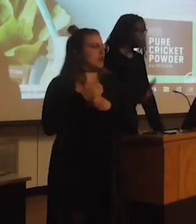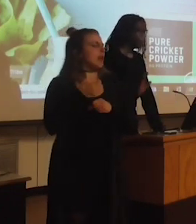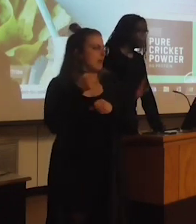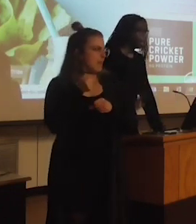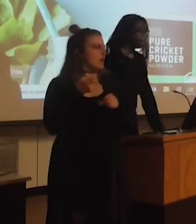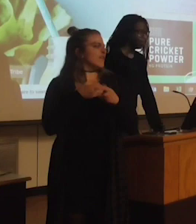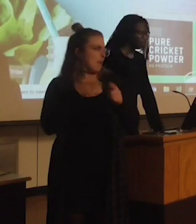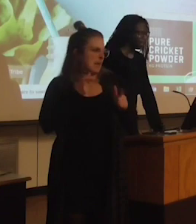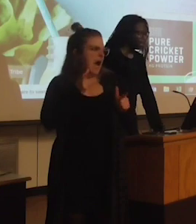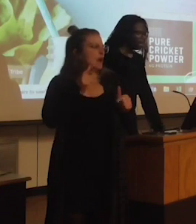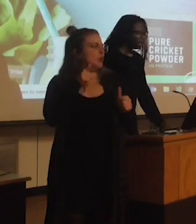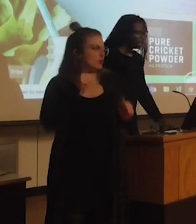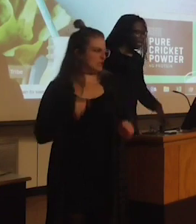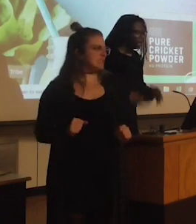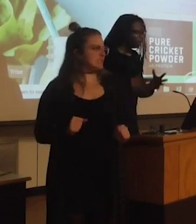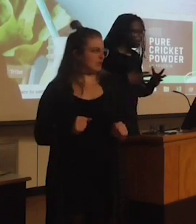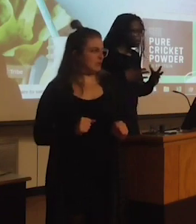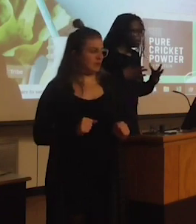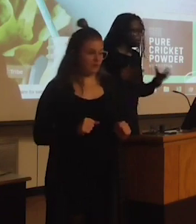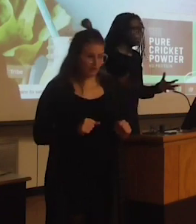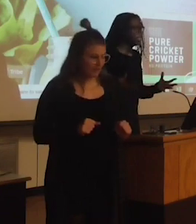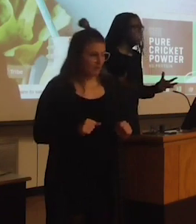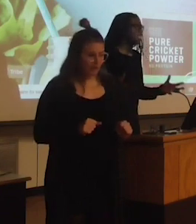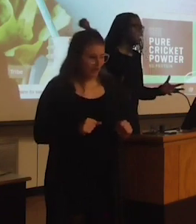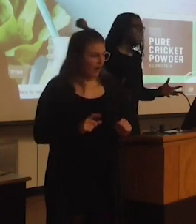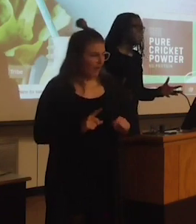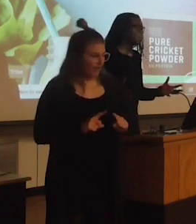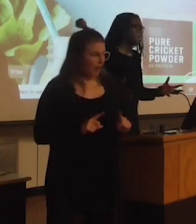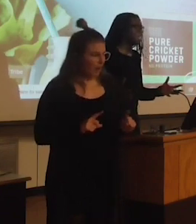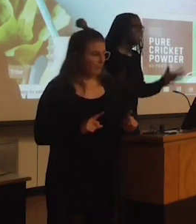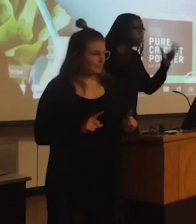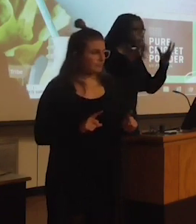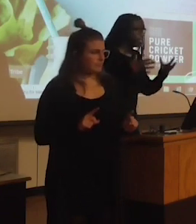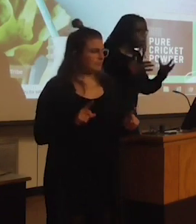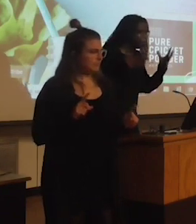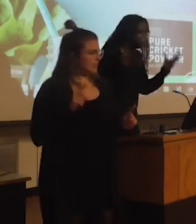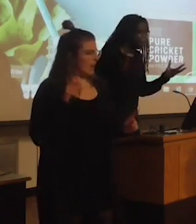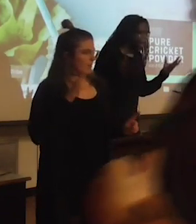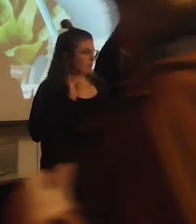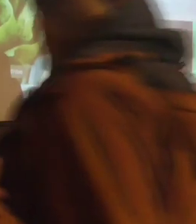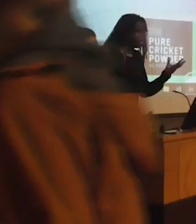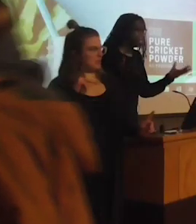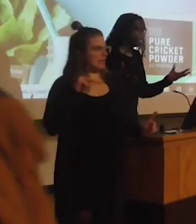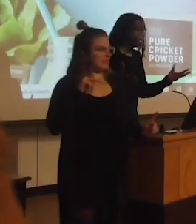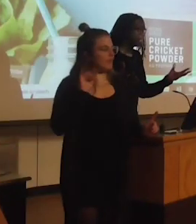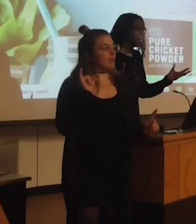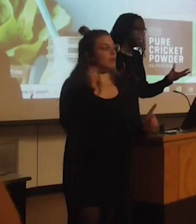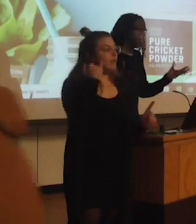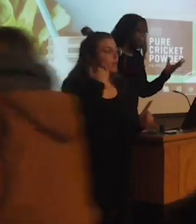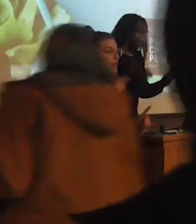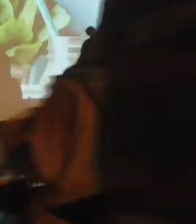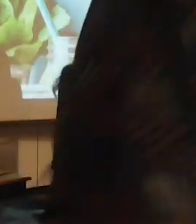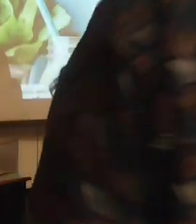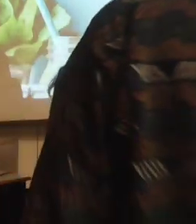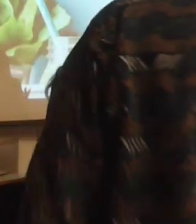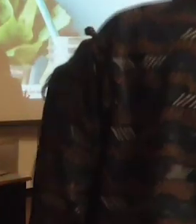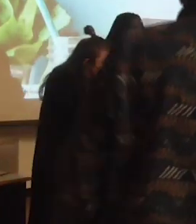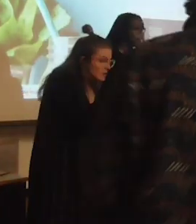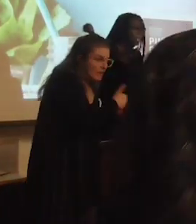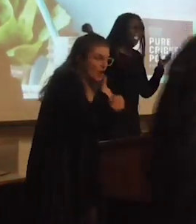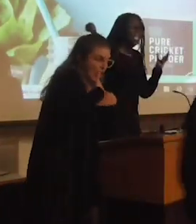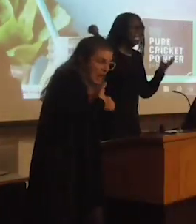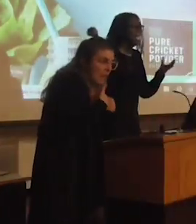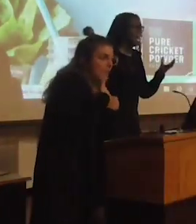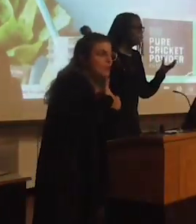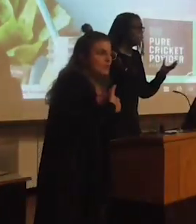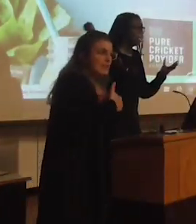our milk from cockroaches. Like, yeah, like from a purely utilitarian perspective, if we believe that like insects are animals and these